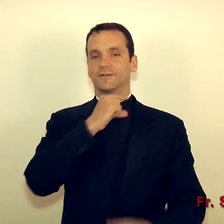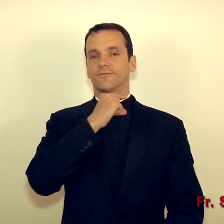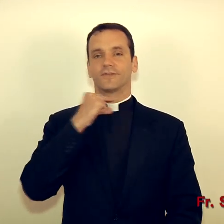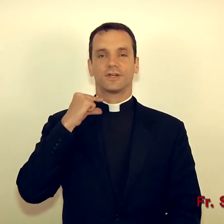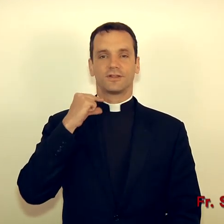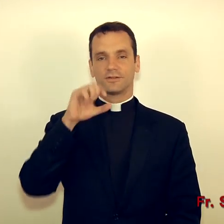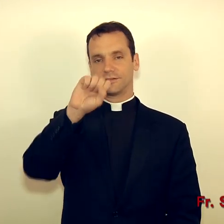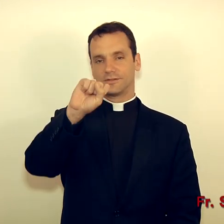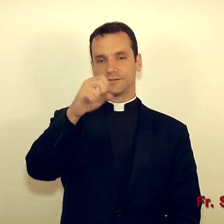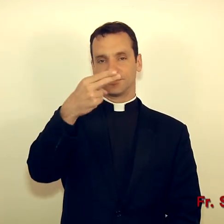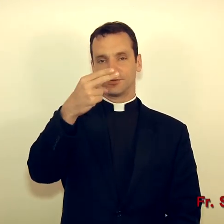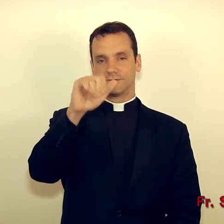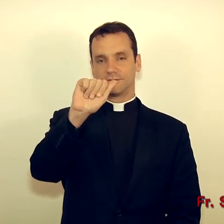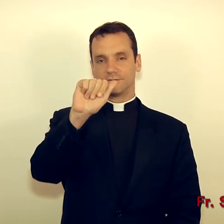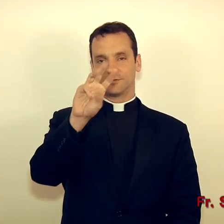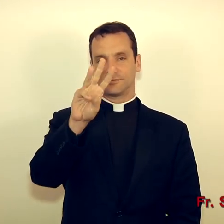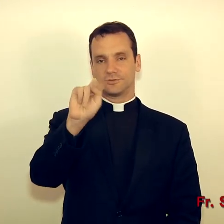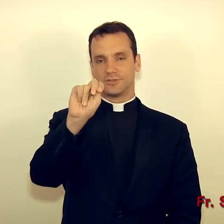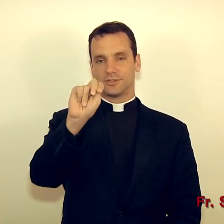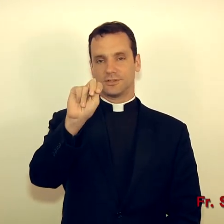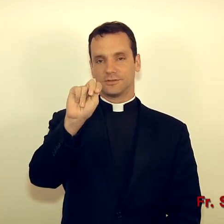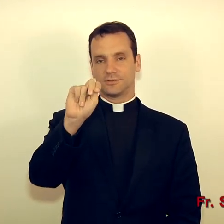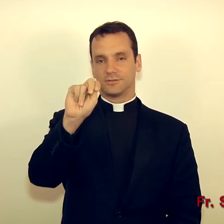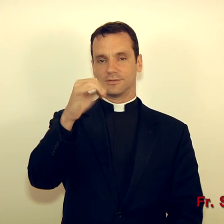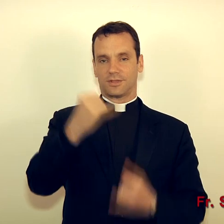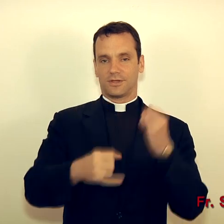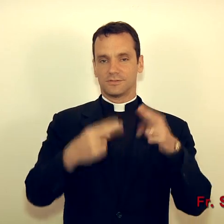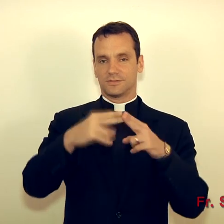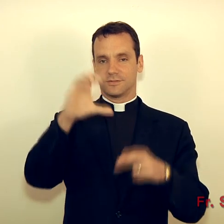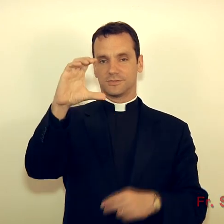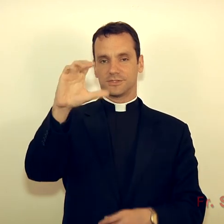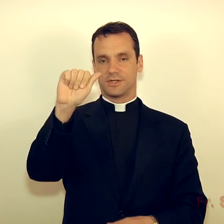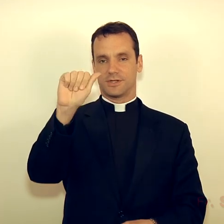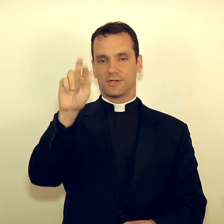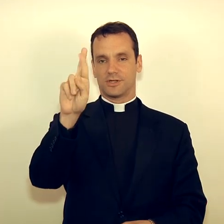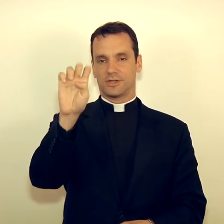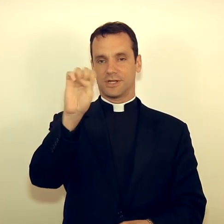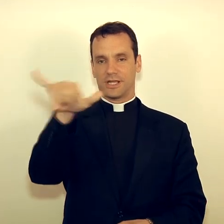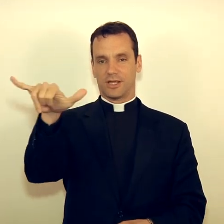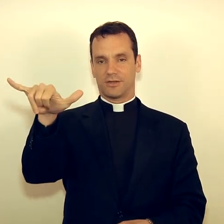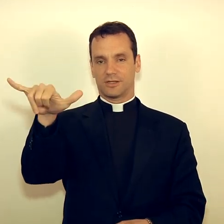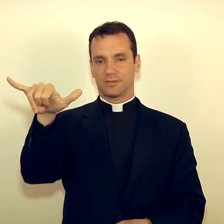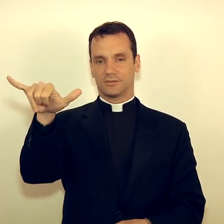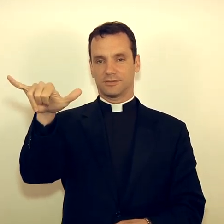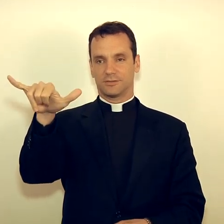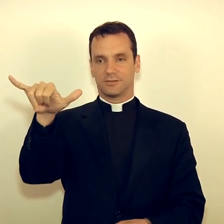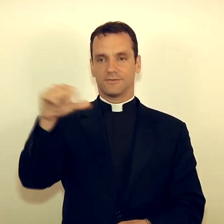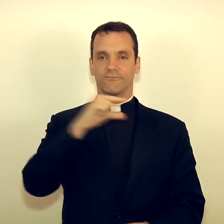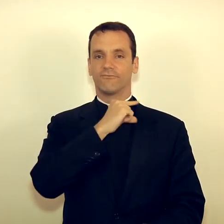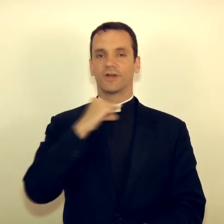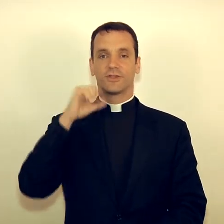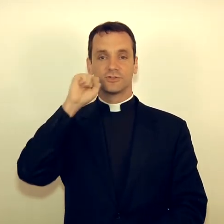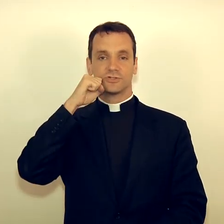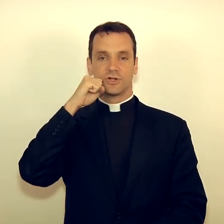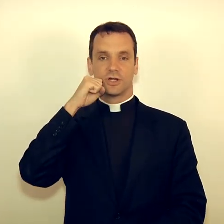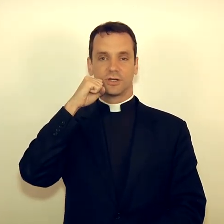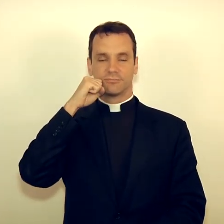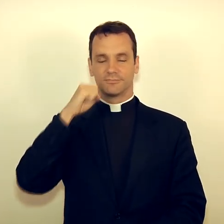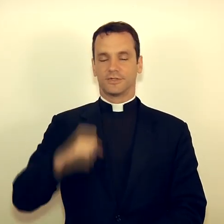My name is Father Sean. My last name is Carrie. Father Sean is my